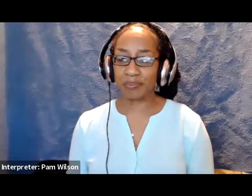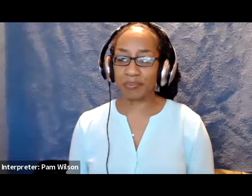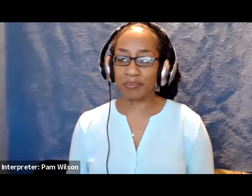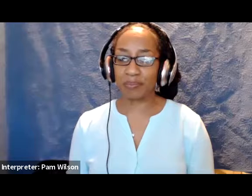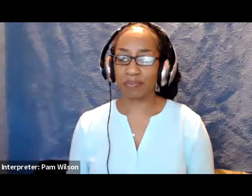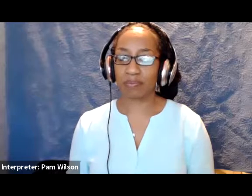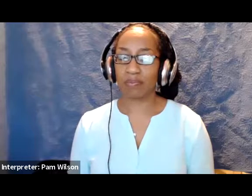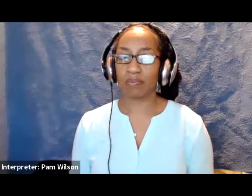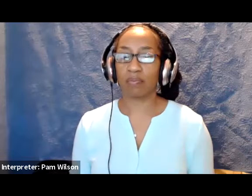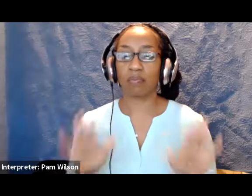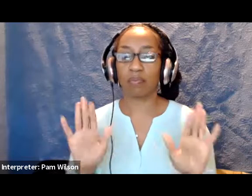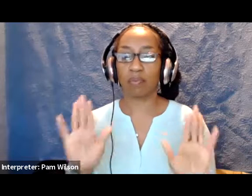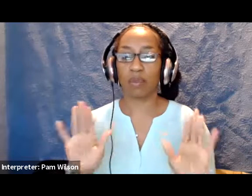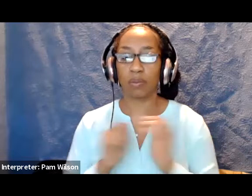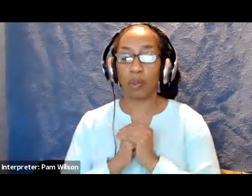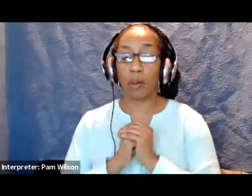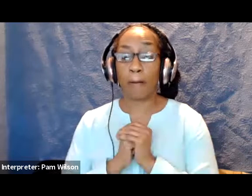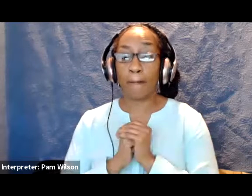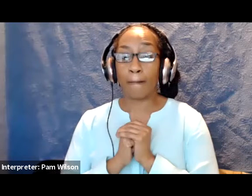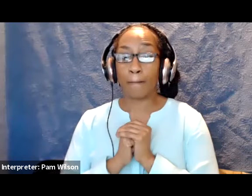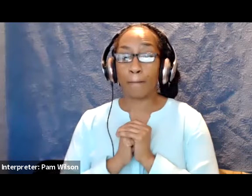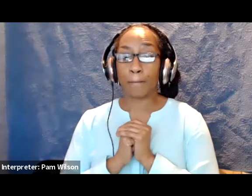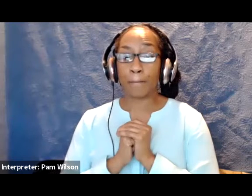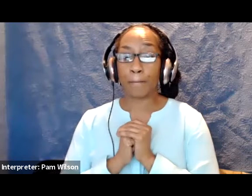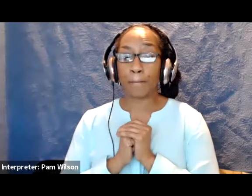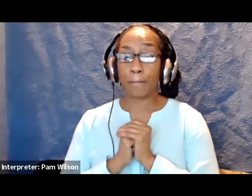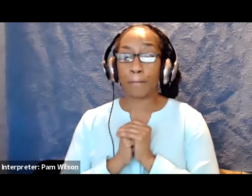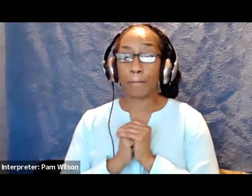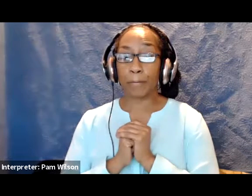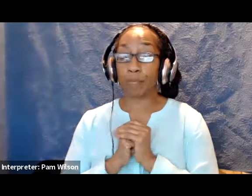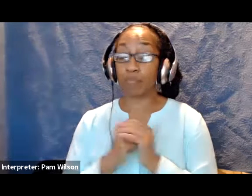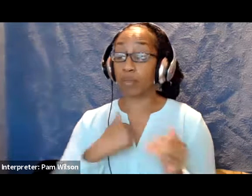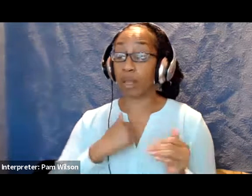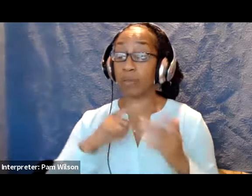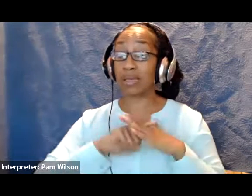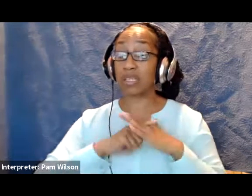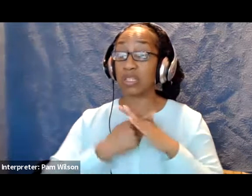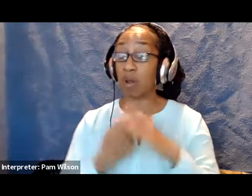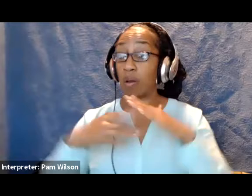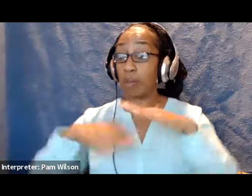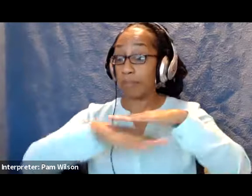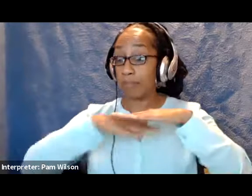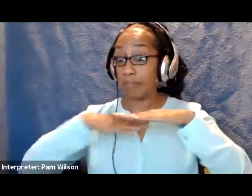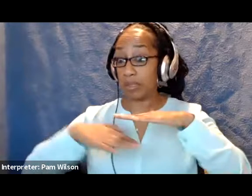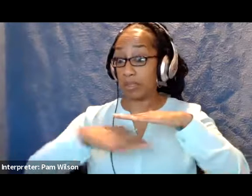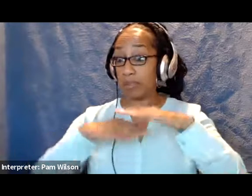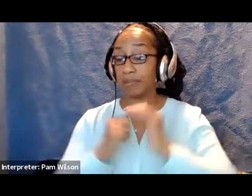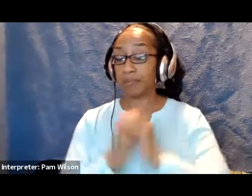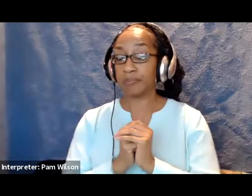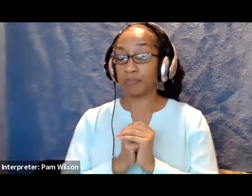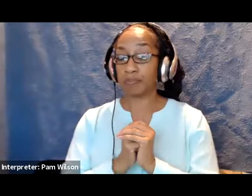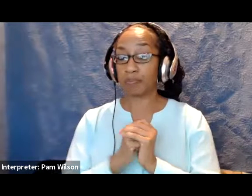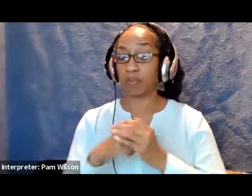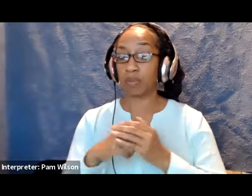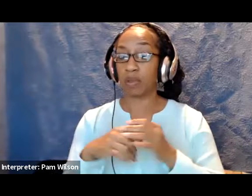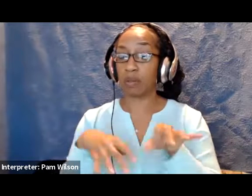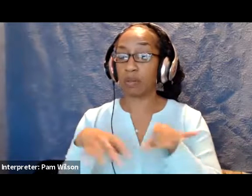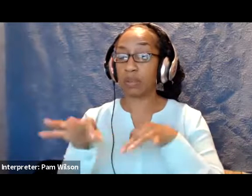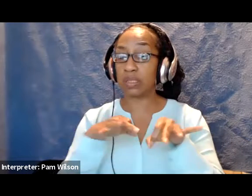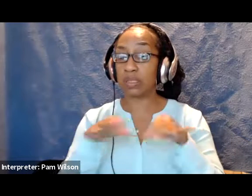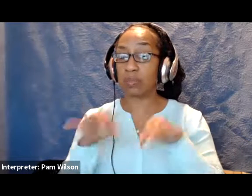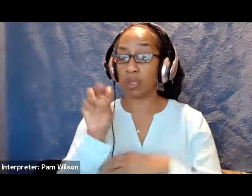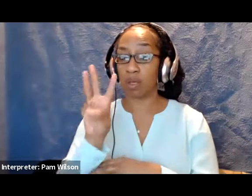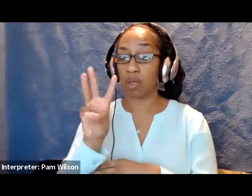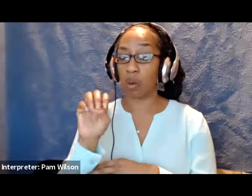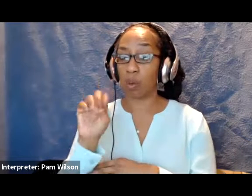Great. Okay, so I'm going to start with the basics today. I'm going to talk about just webinar